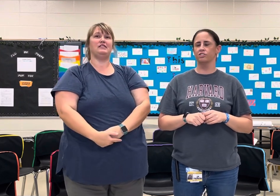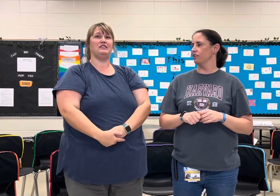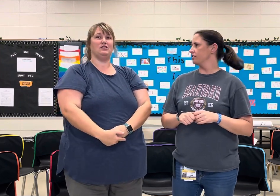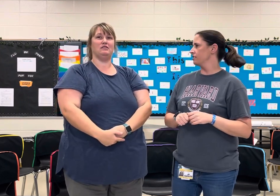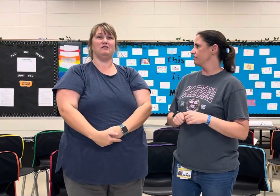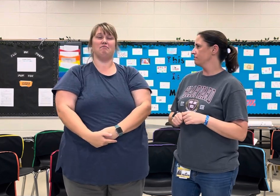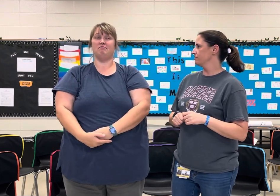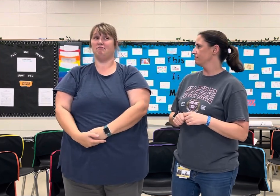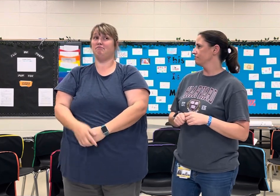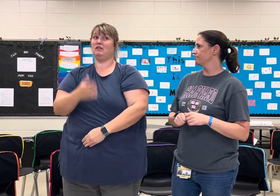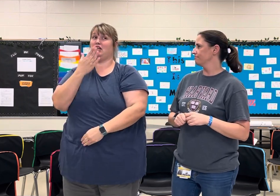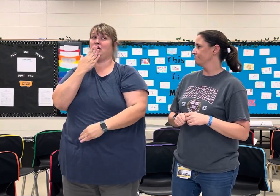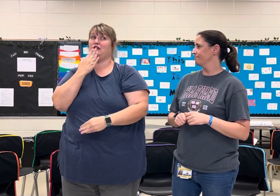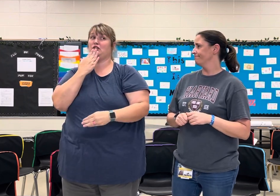Dessert.